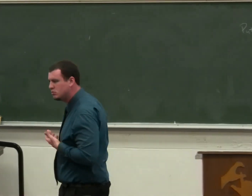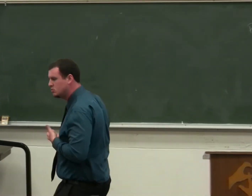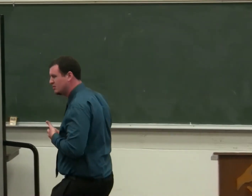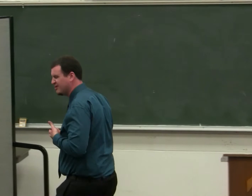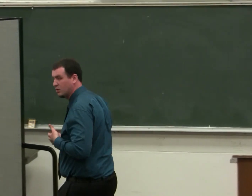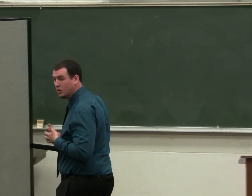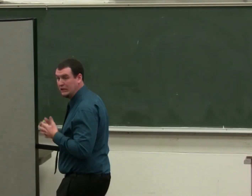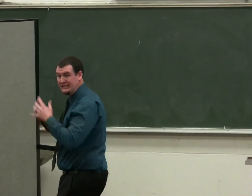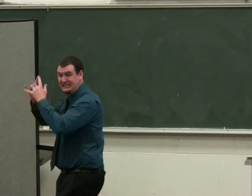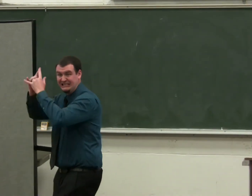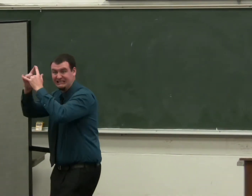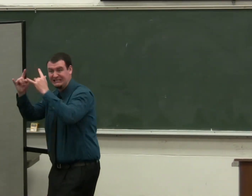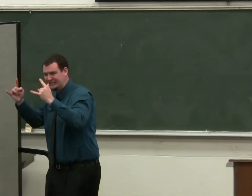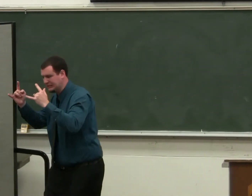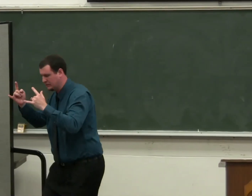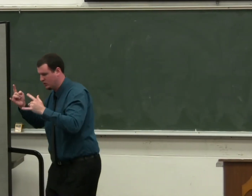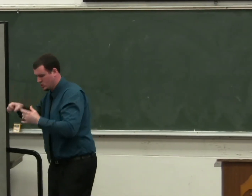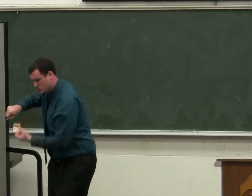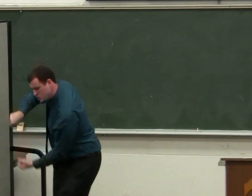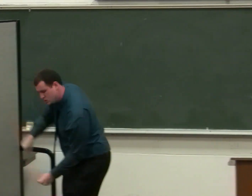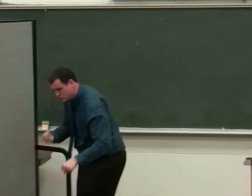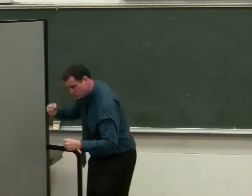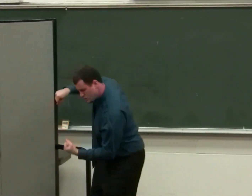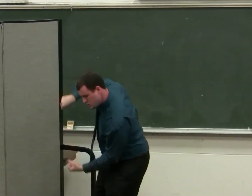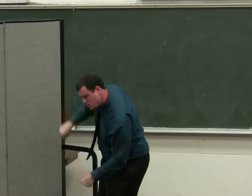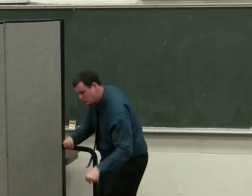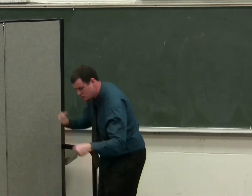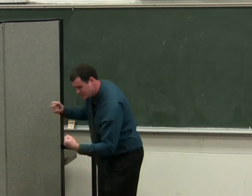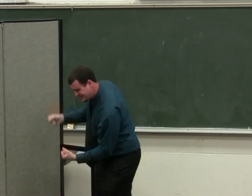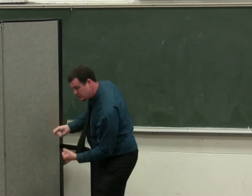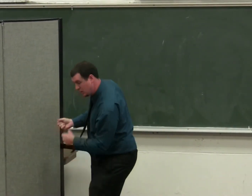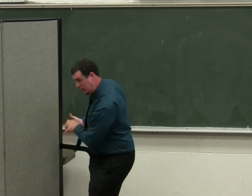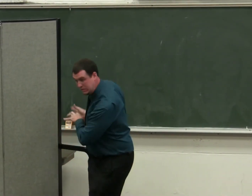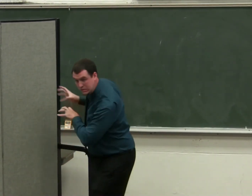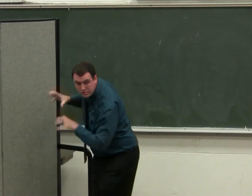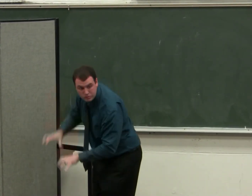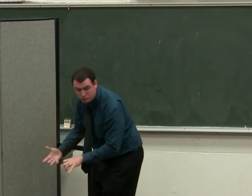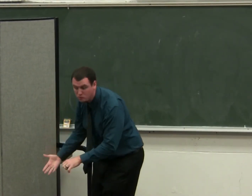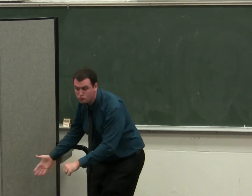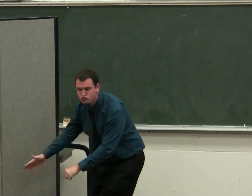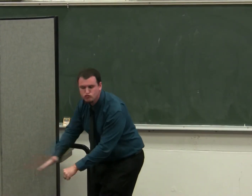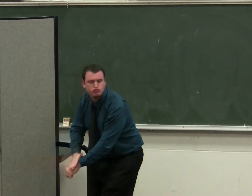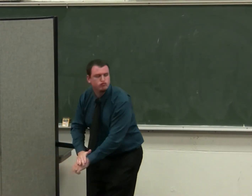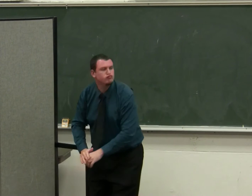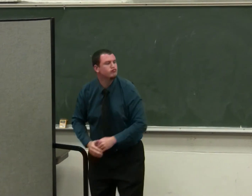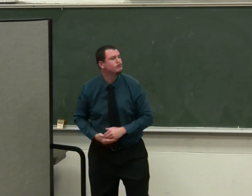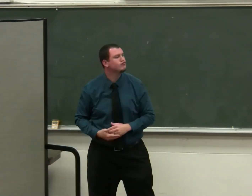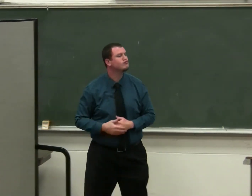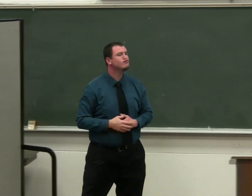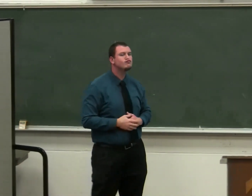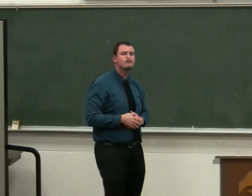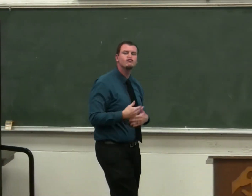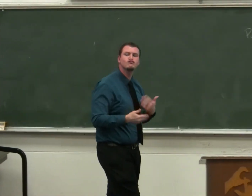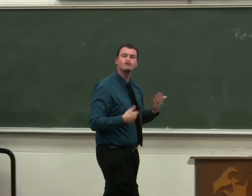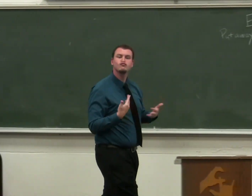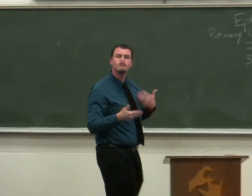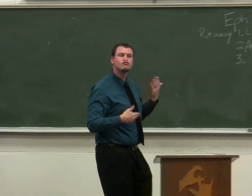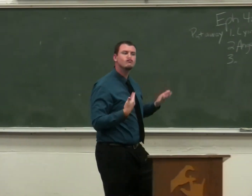few things. He went into a tent and dug a hole and tried to cover it up.